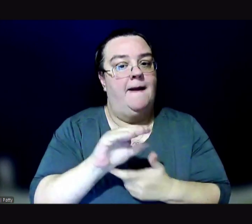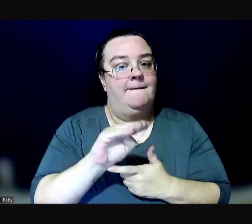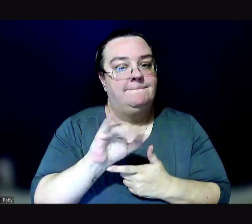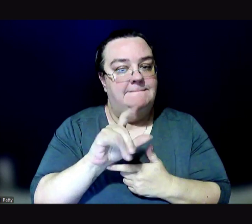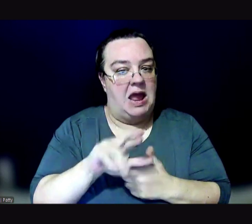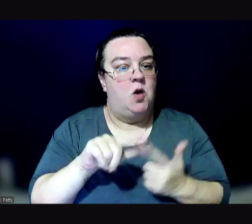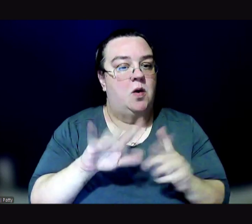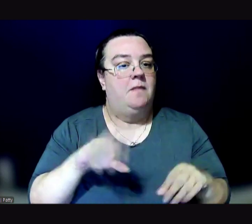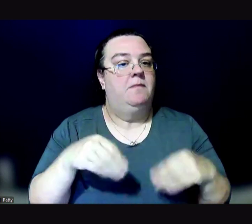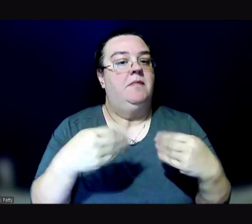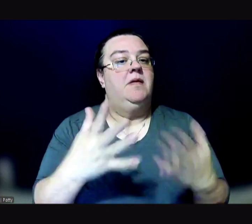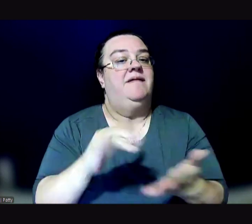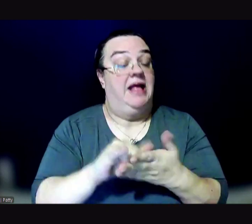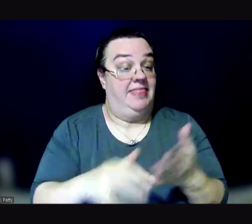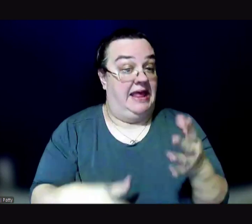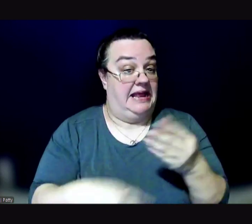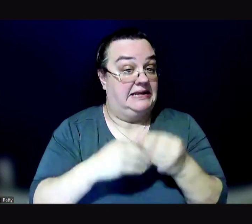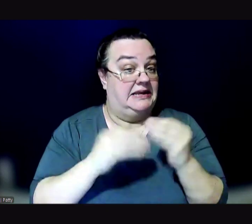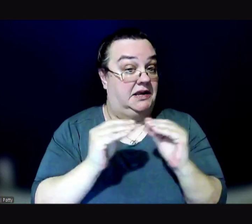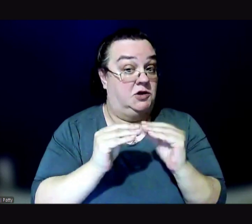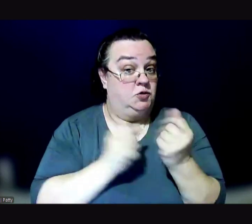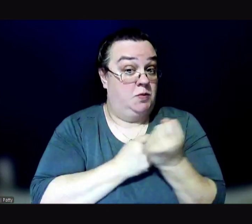additional support